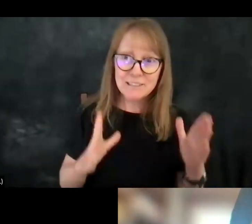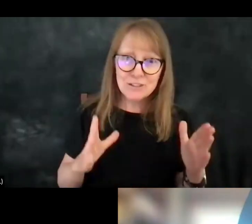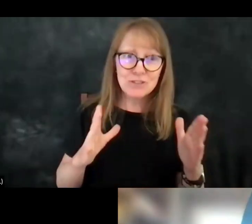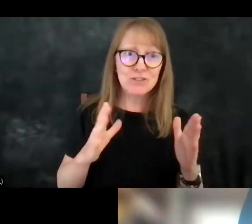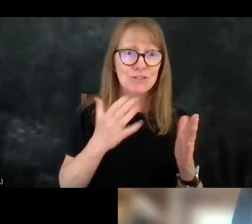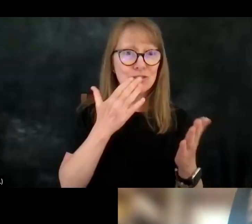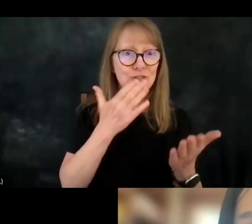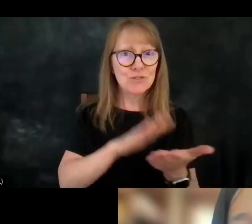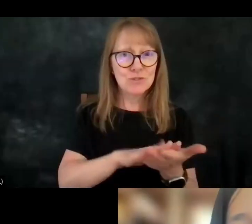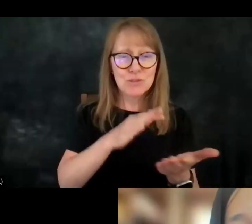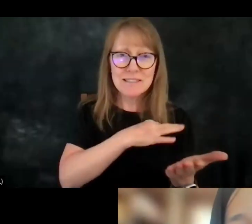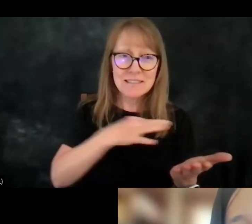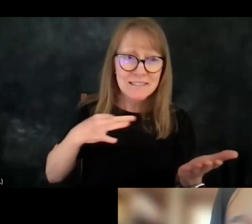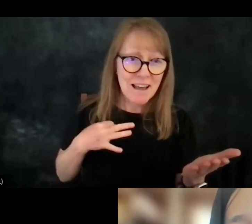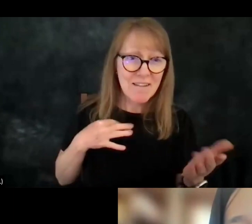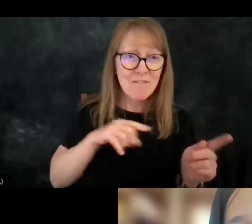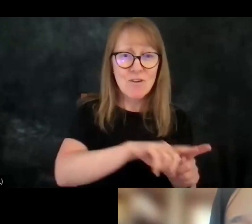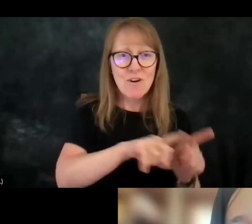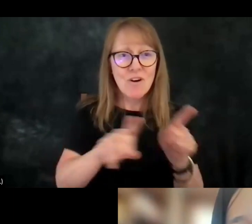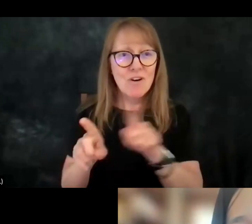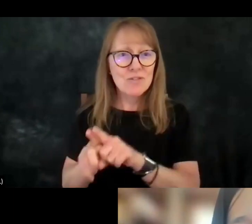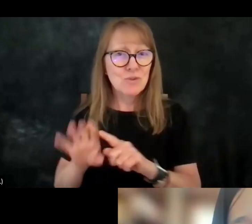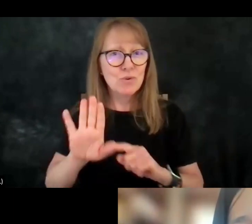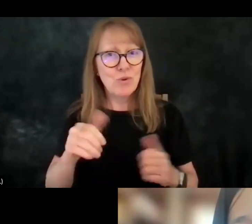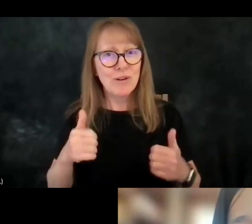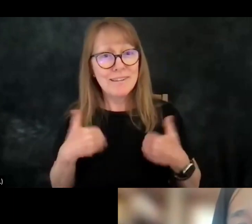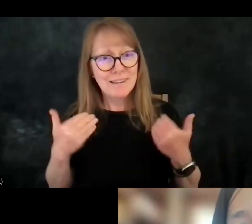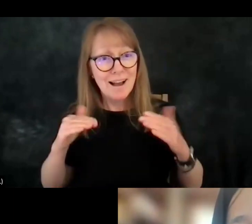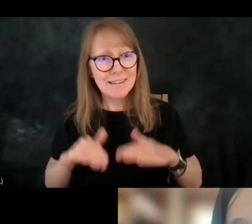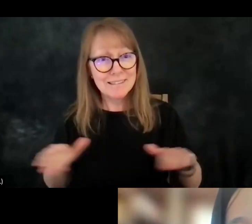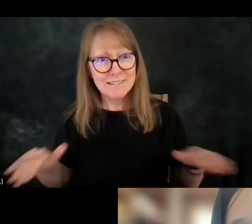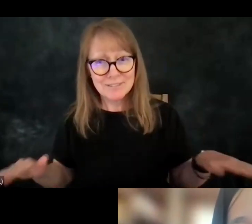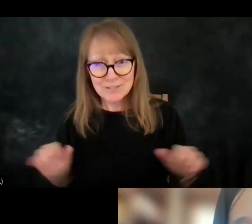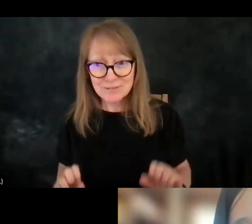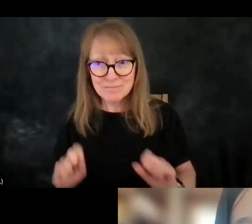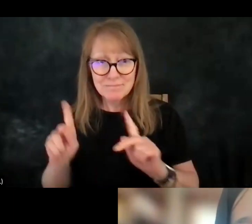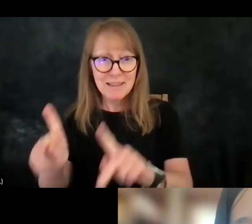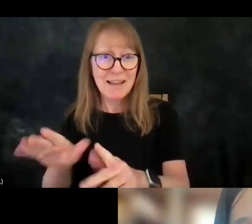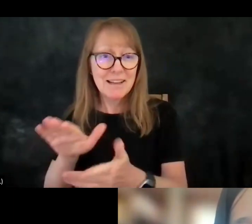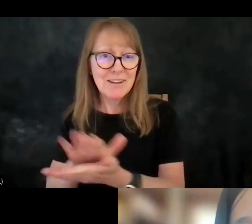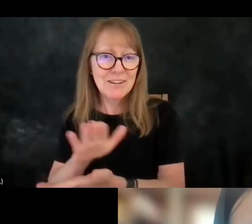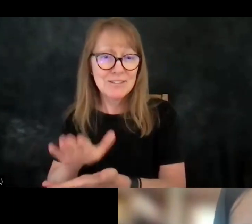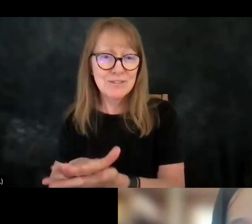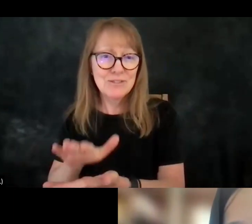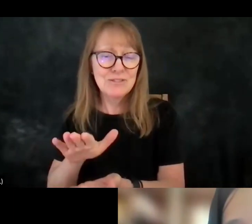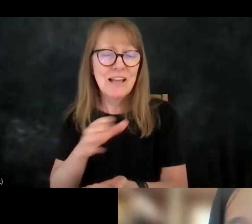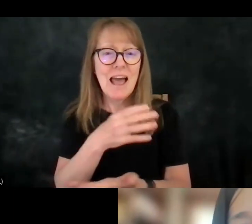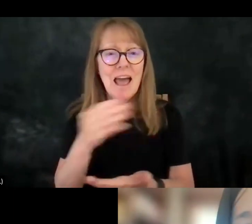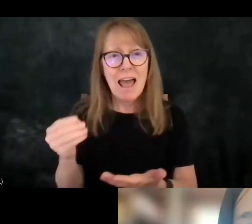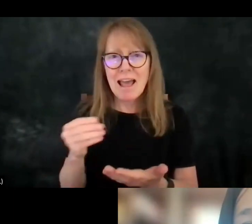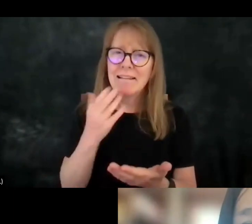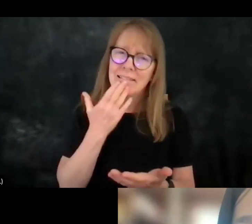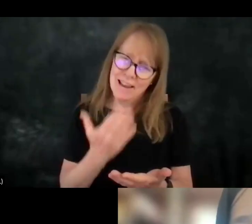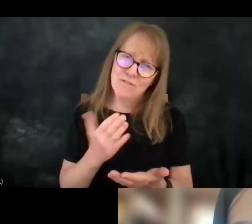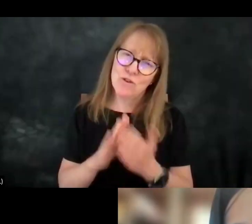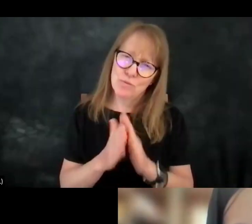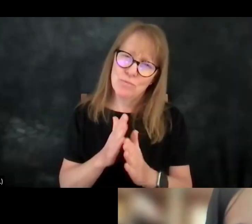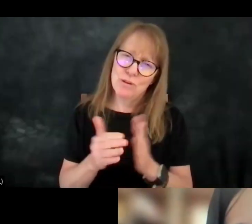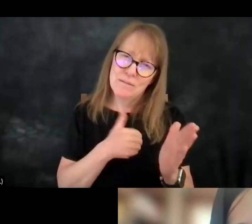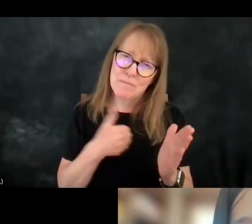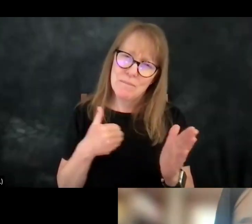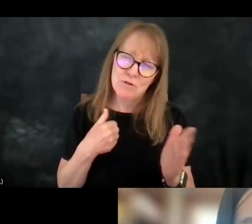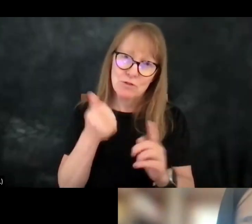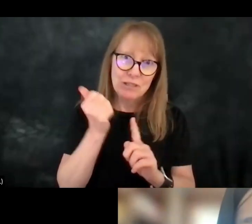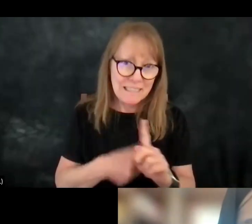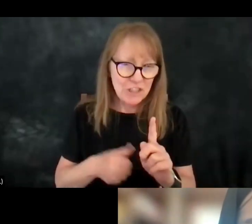staff members, and also sending your little ones back. And thank you to all of our community members for all that you do in each and every